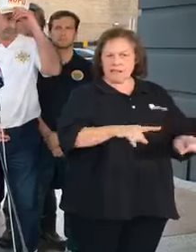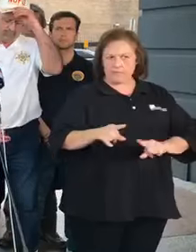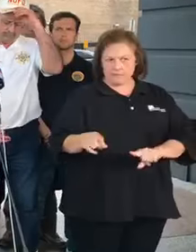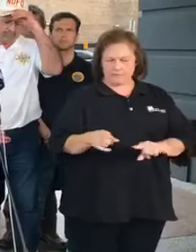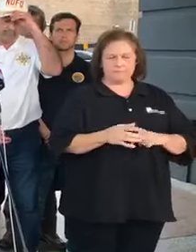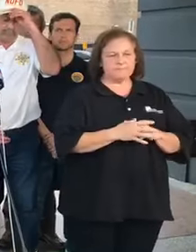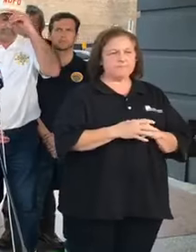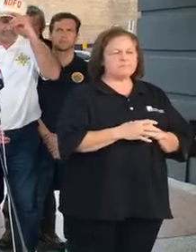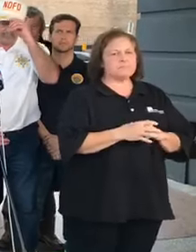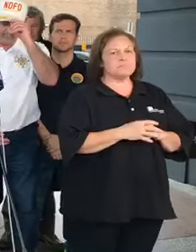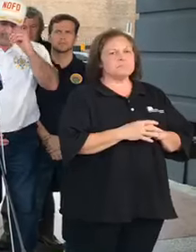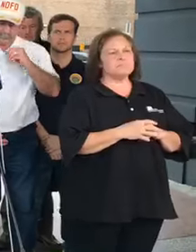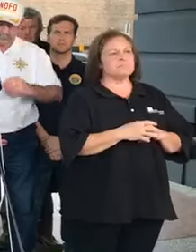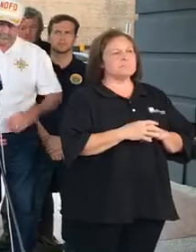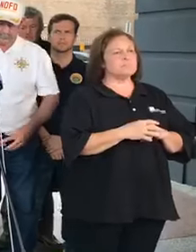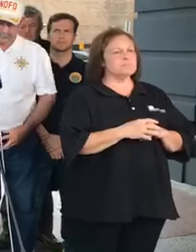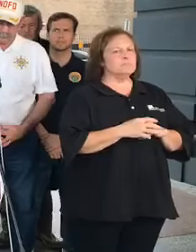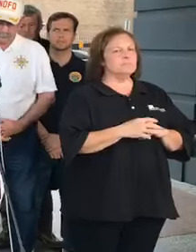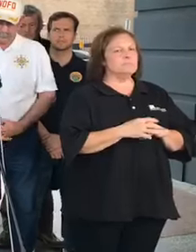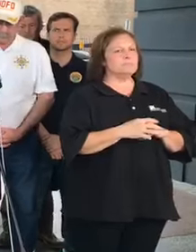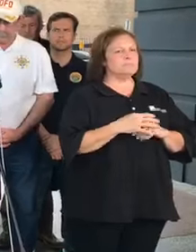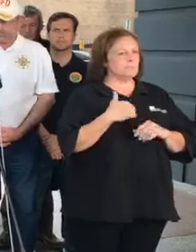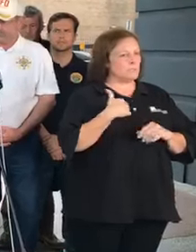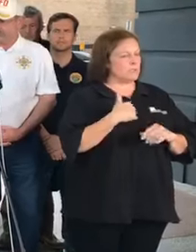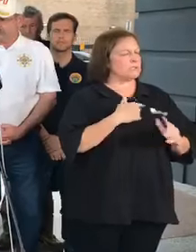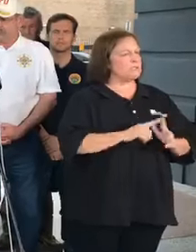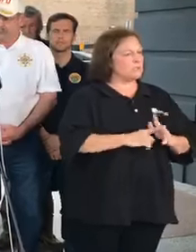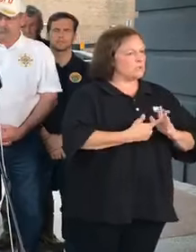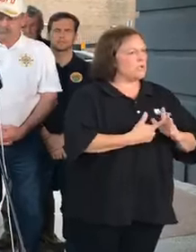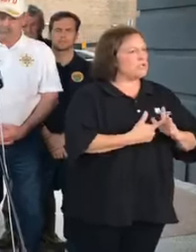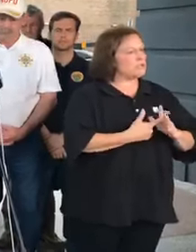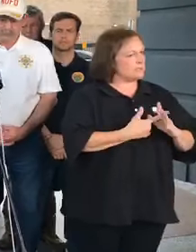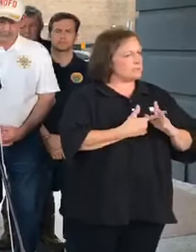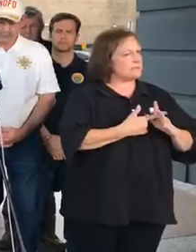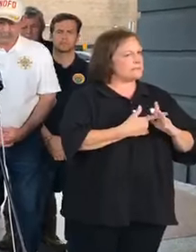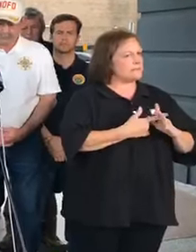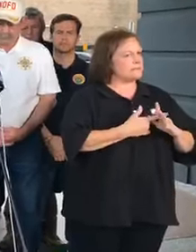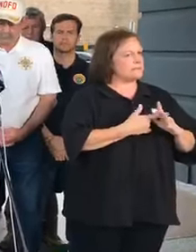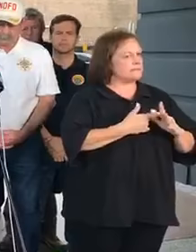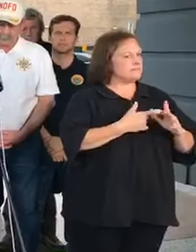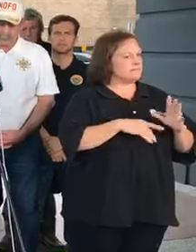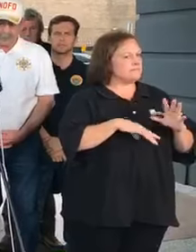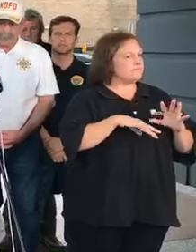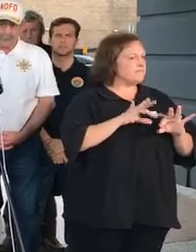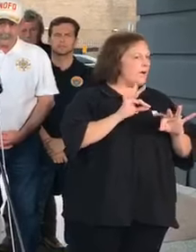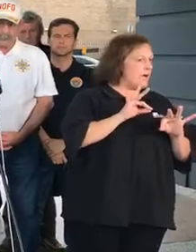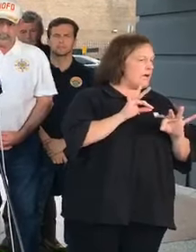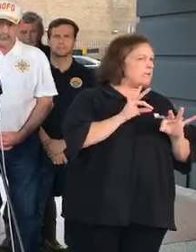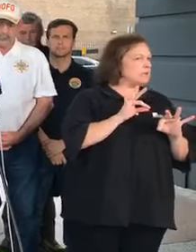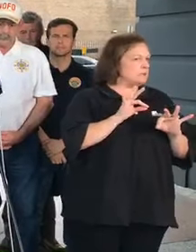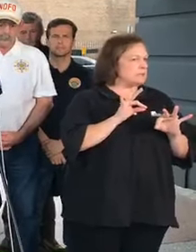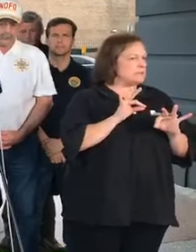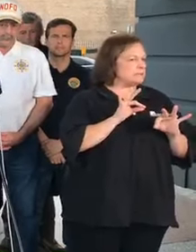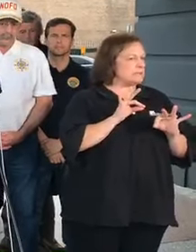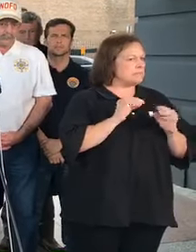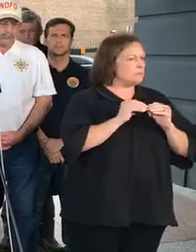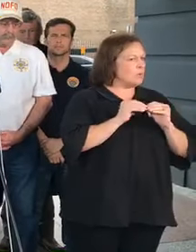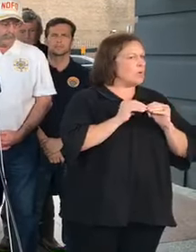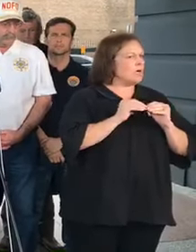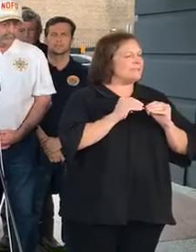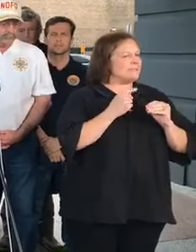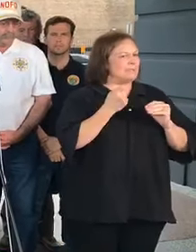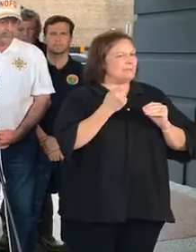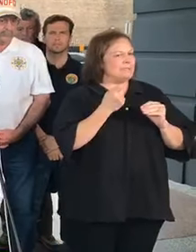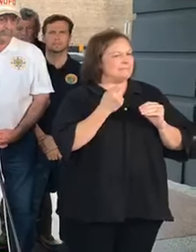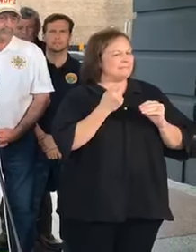Orleans. We have made some headway today. Very complicated situation. You know